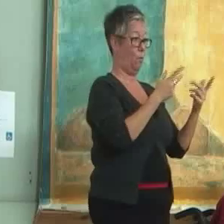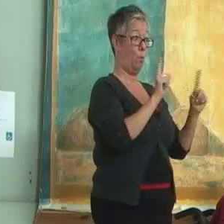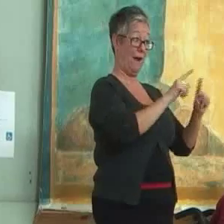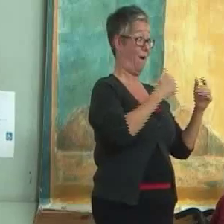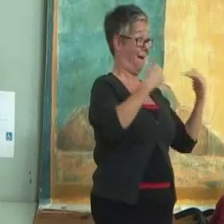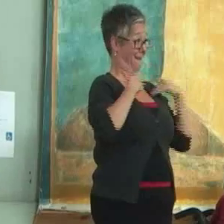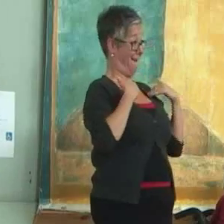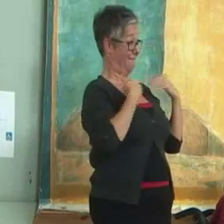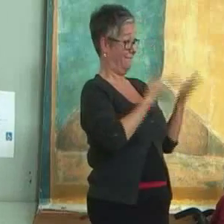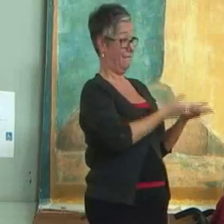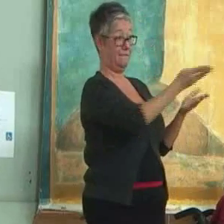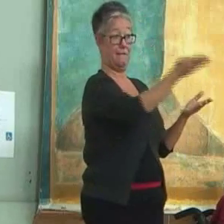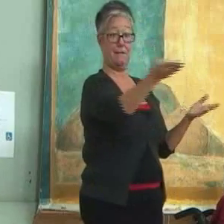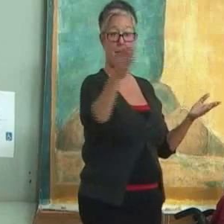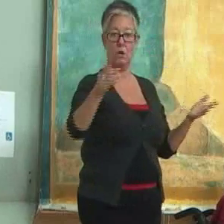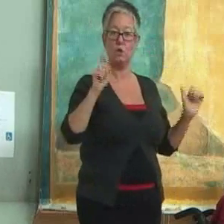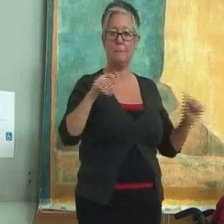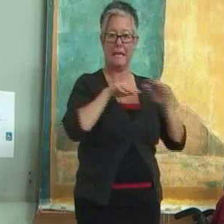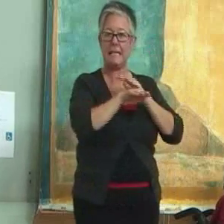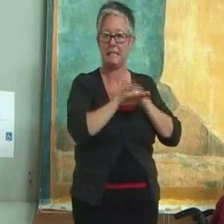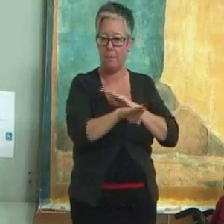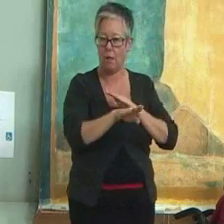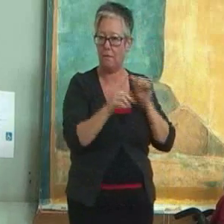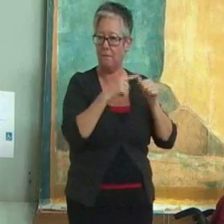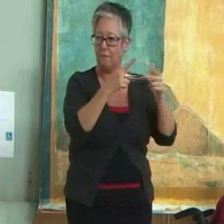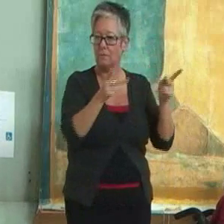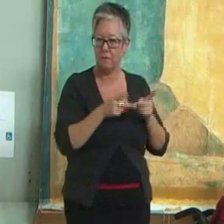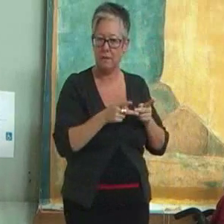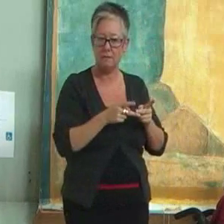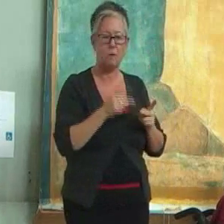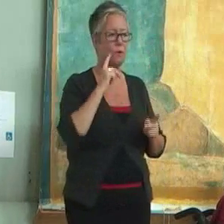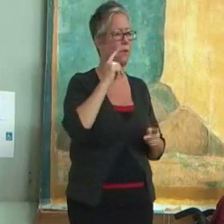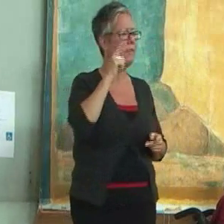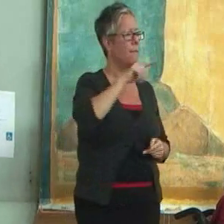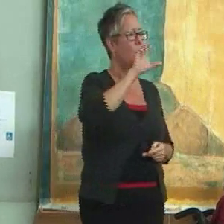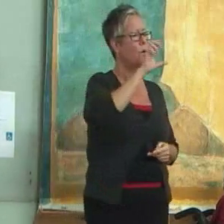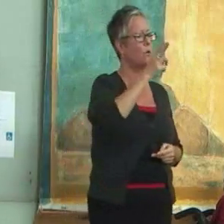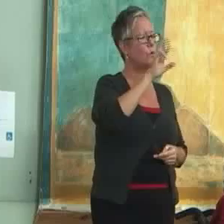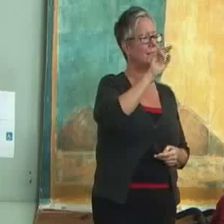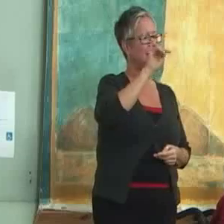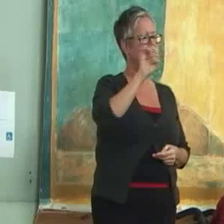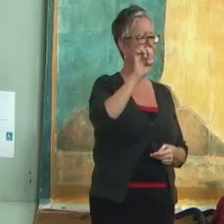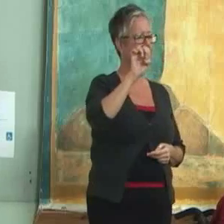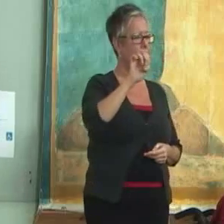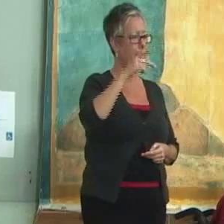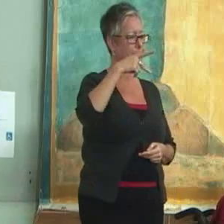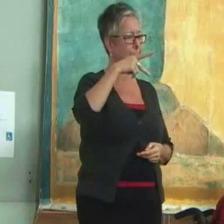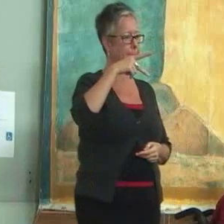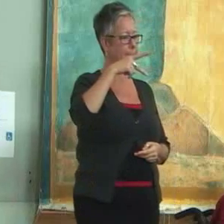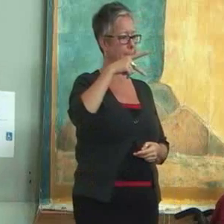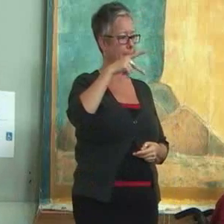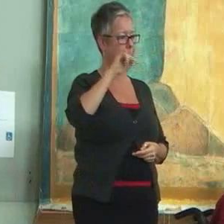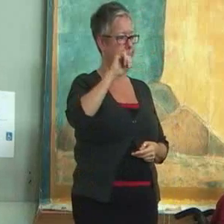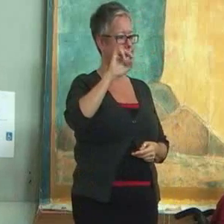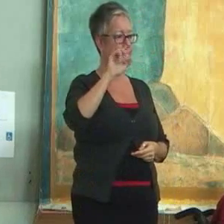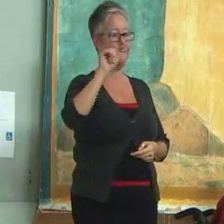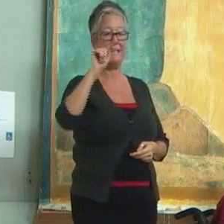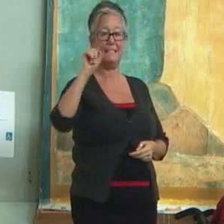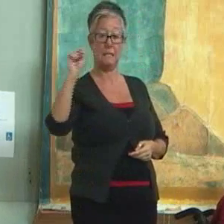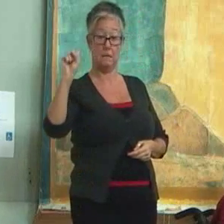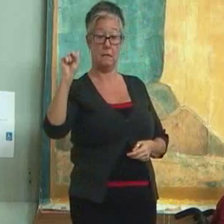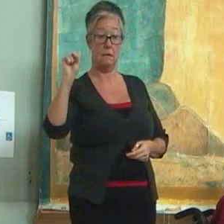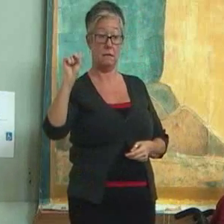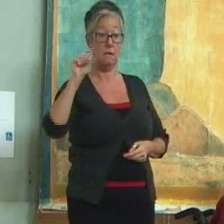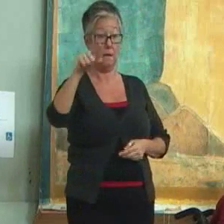with. It isn't always the case. I mean, take Christie Pitts Park, for example, which is not too far from here. There was a ramp